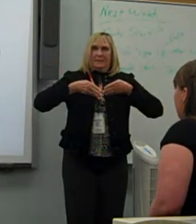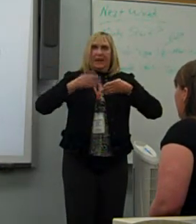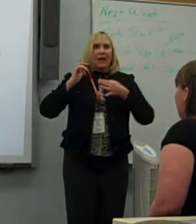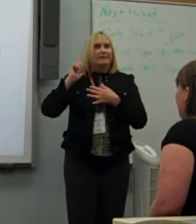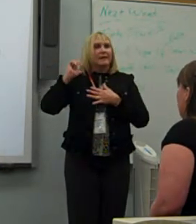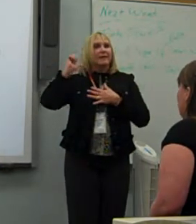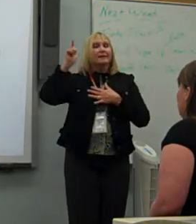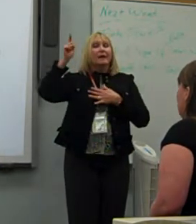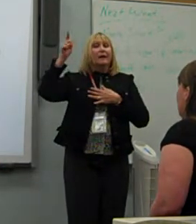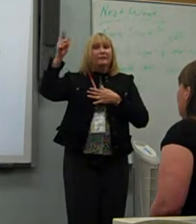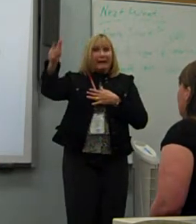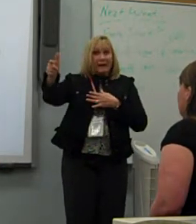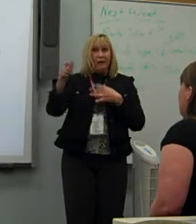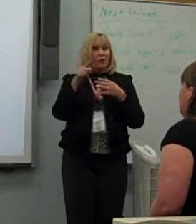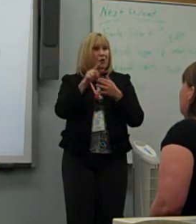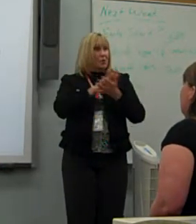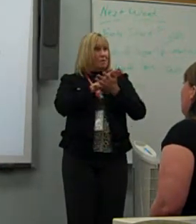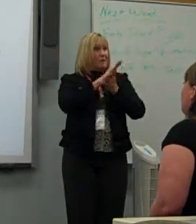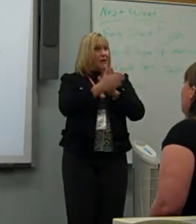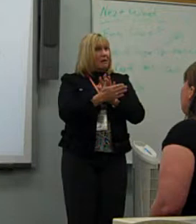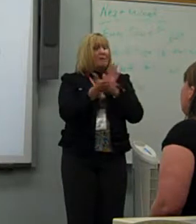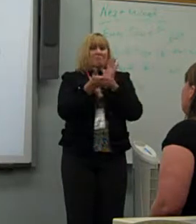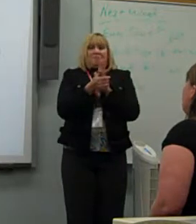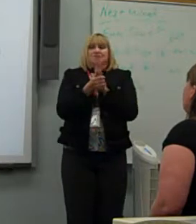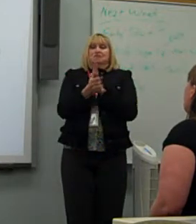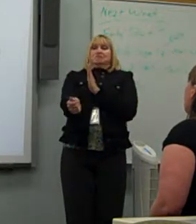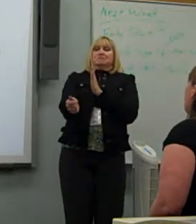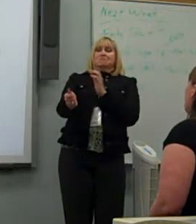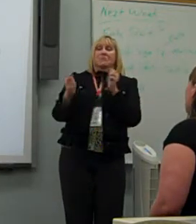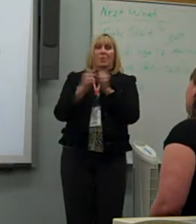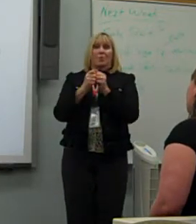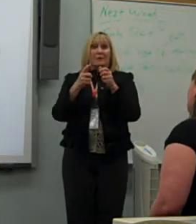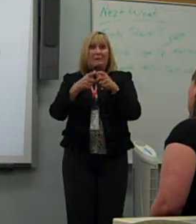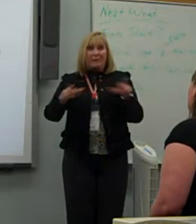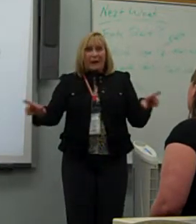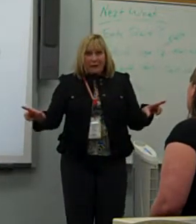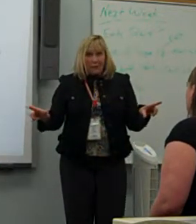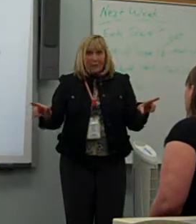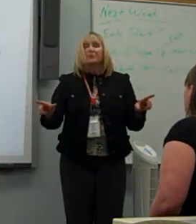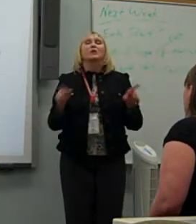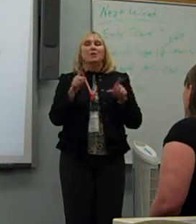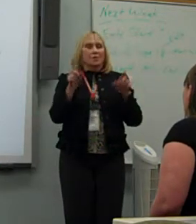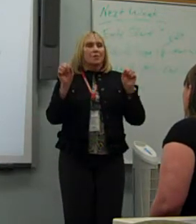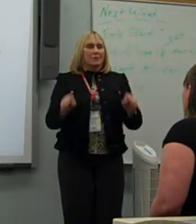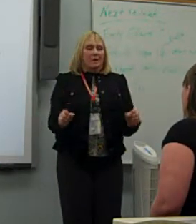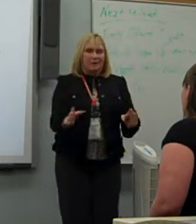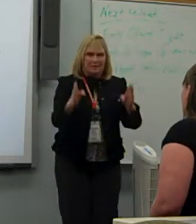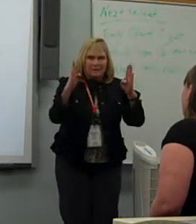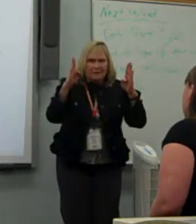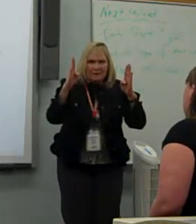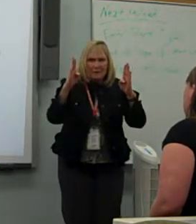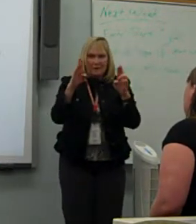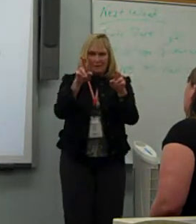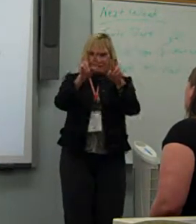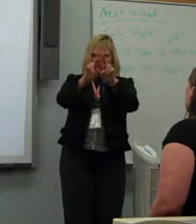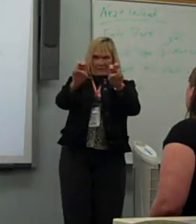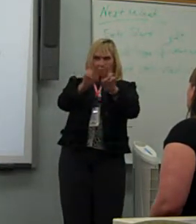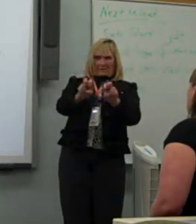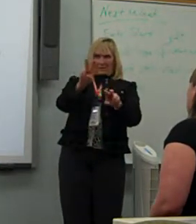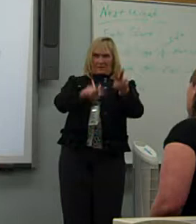So I feel like the CDI is not necessarily on the deaf person, it's more of an interpreter focus. Am I skilled in the language, and will I be